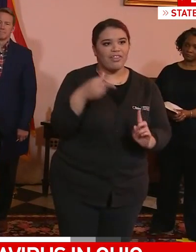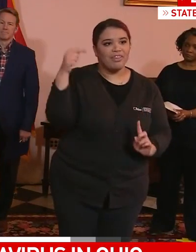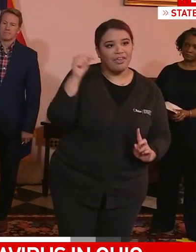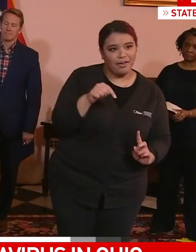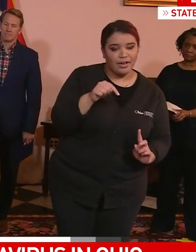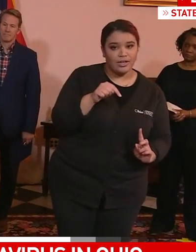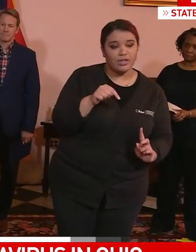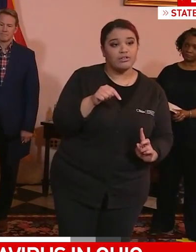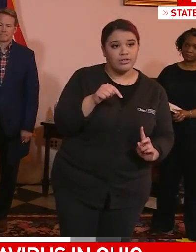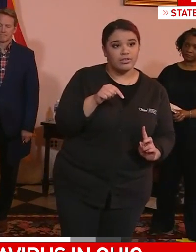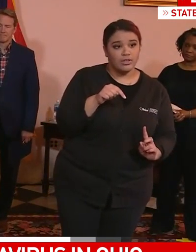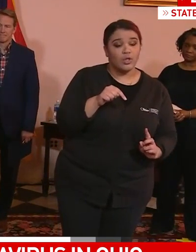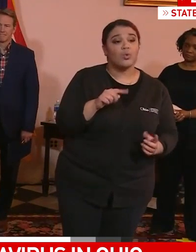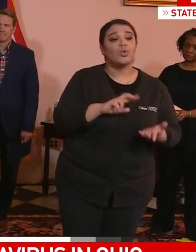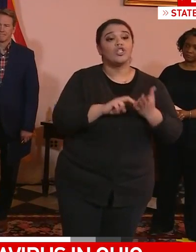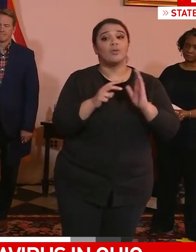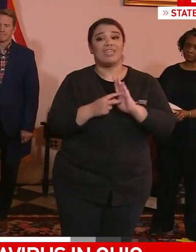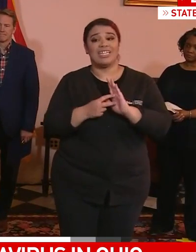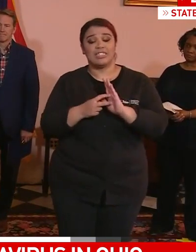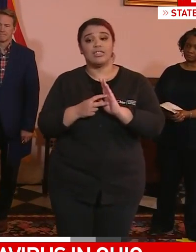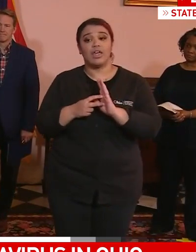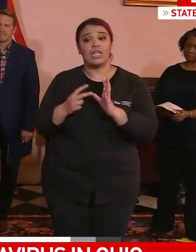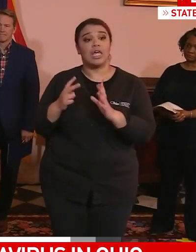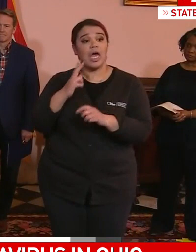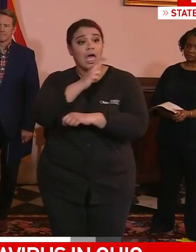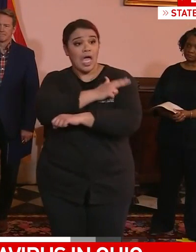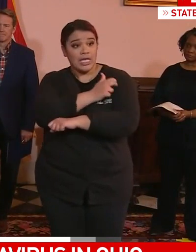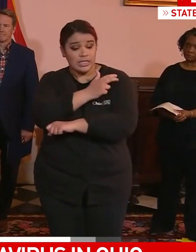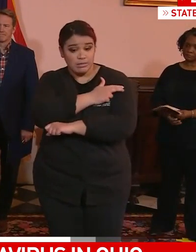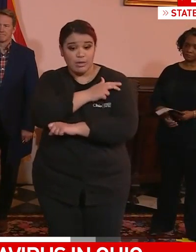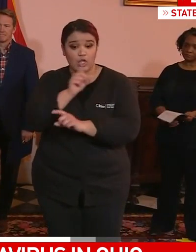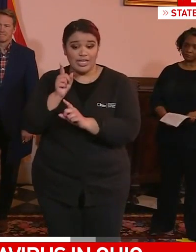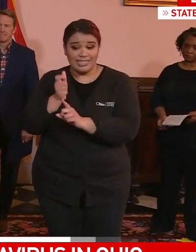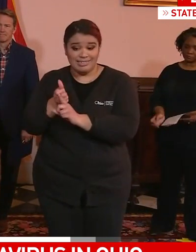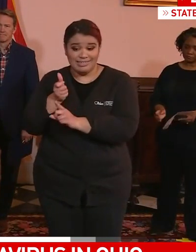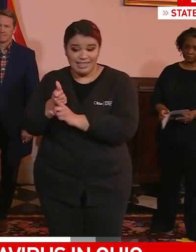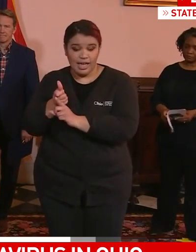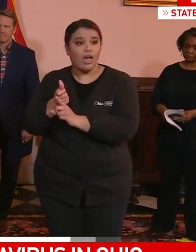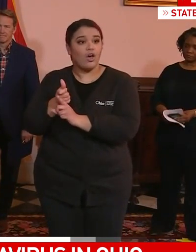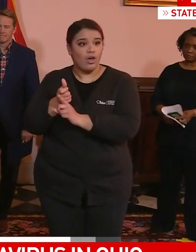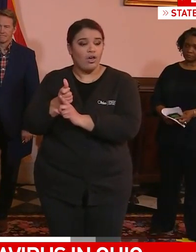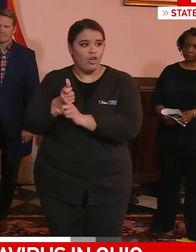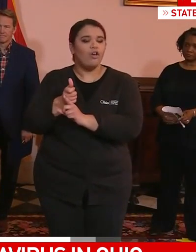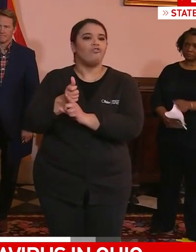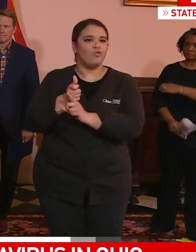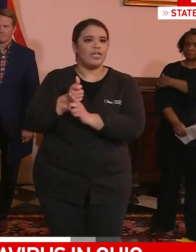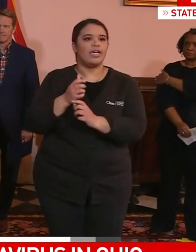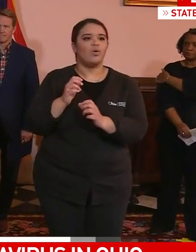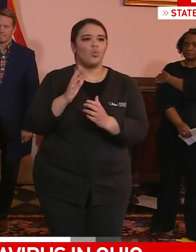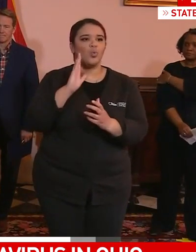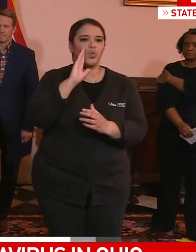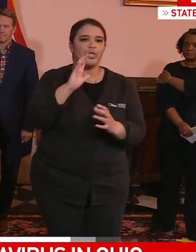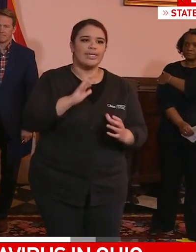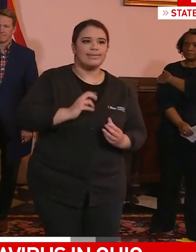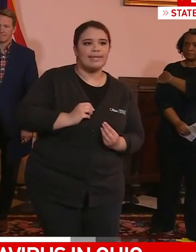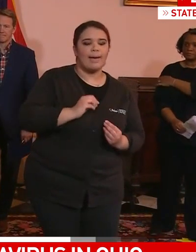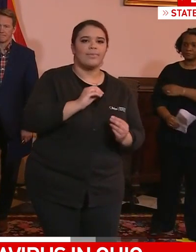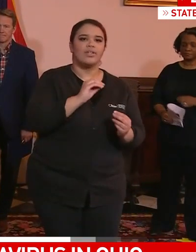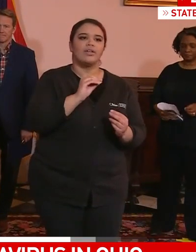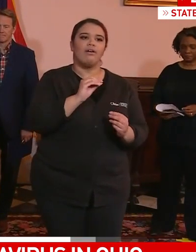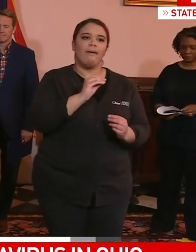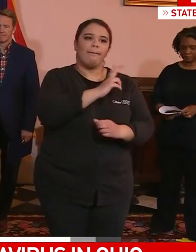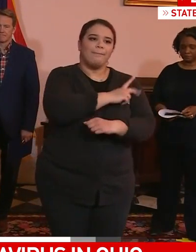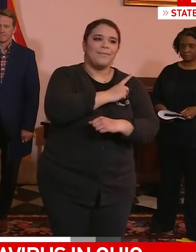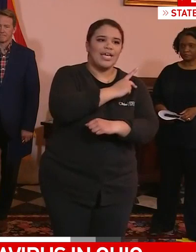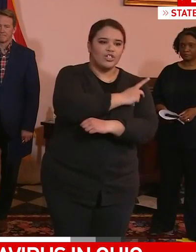traditional hospital building for surge ability in case they had COVID-19 or other patients that required hospital